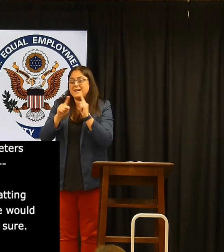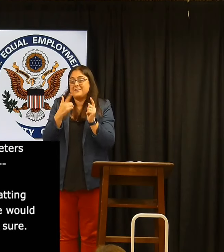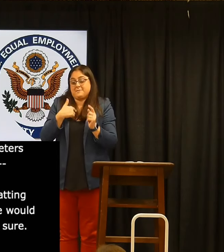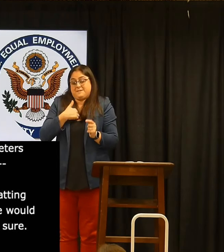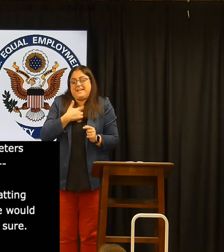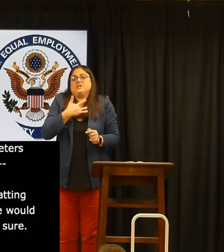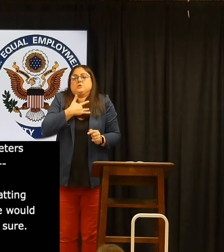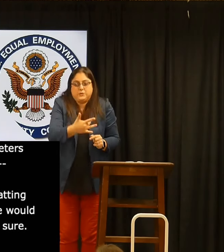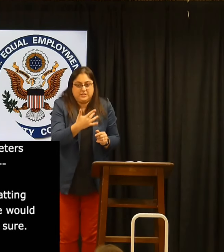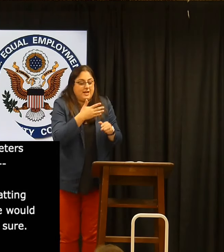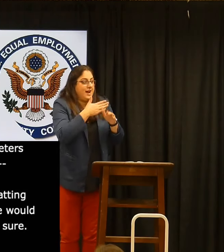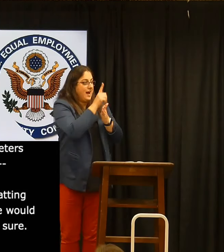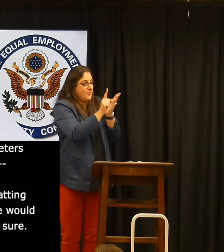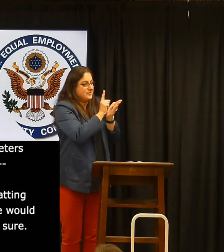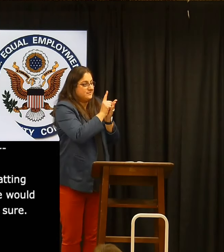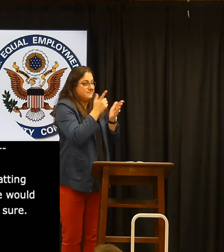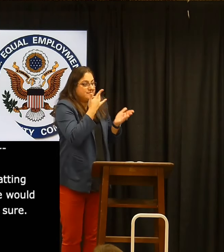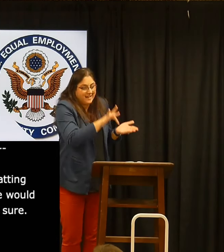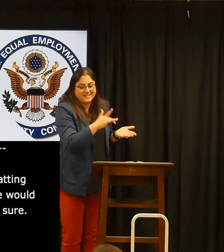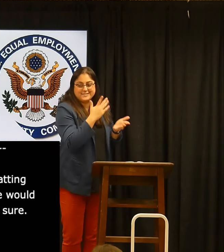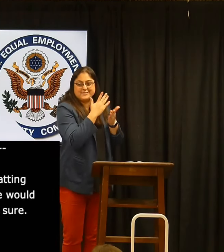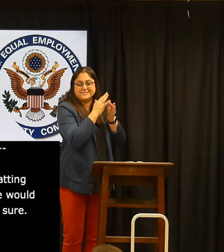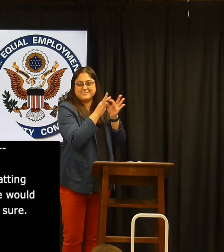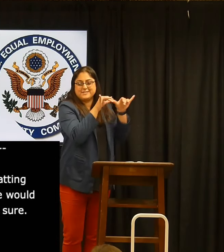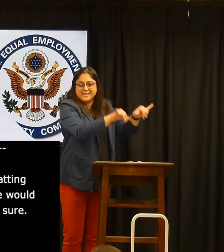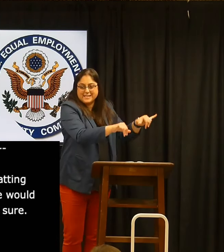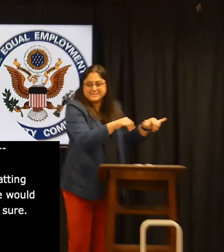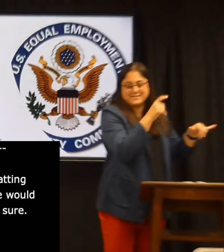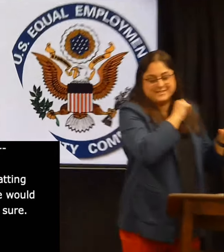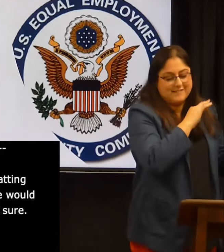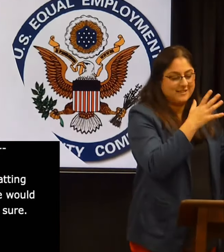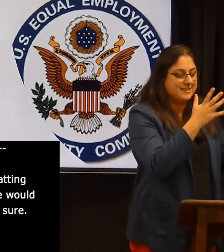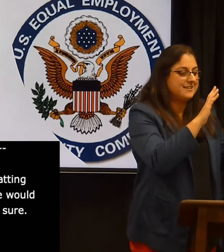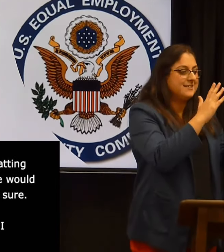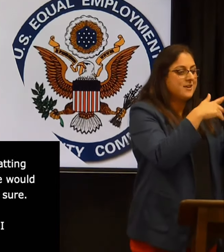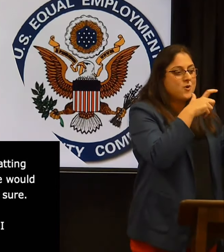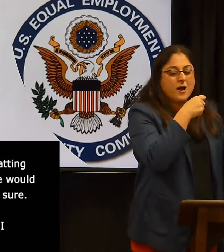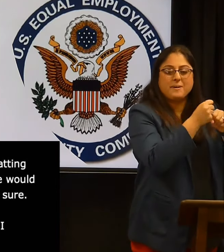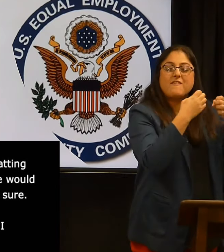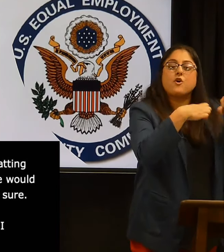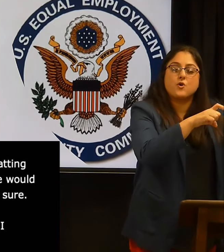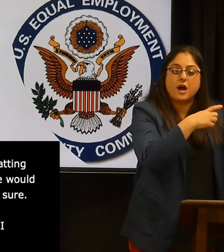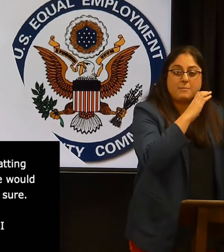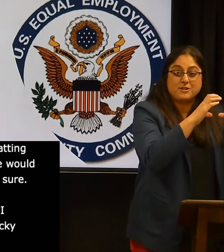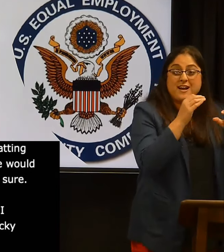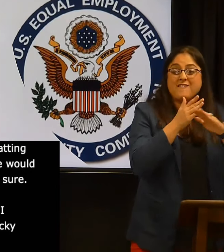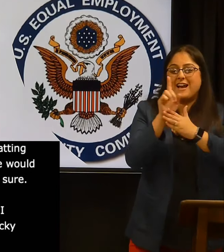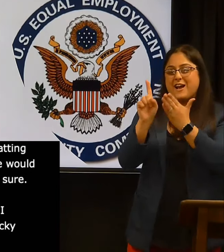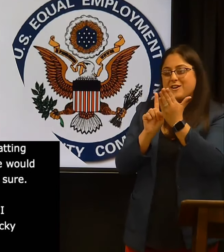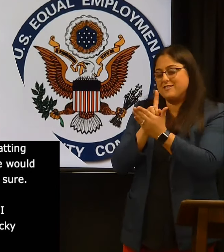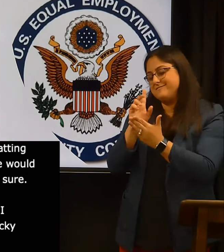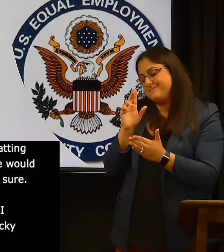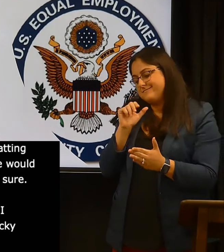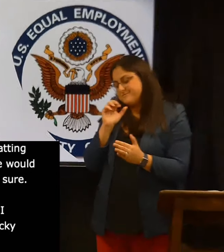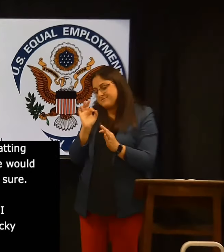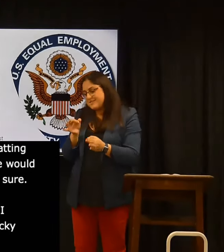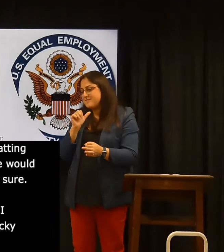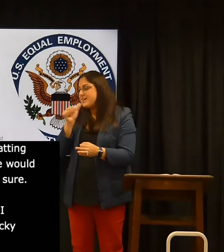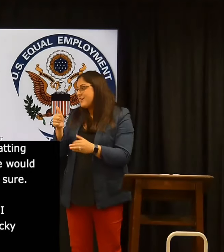But after hours, it's up to you. But I tend to go for after hours. I'm lucky because the interpreter will stay. They'll make an effort to, my staff, the people I